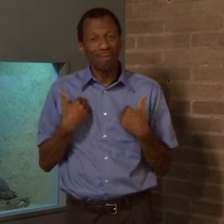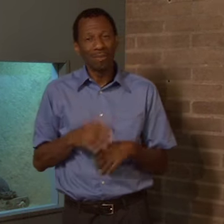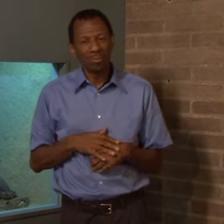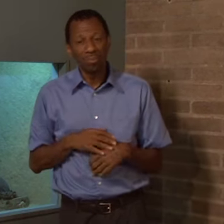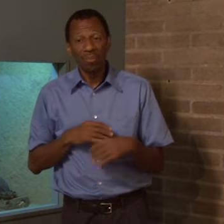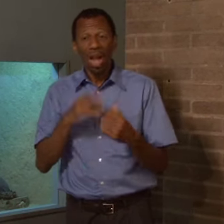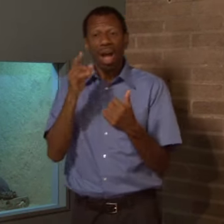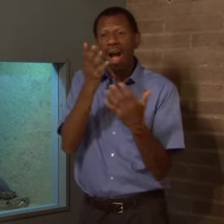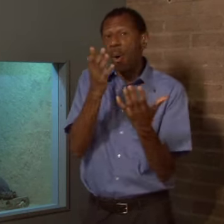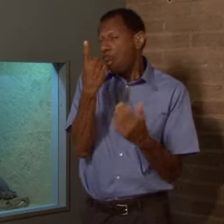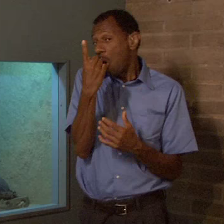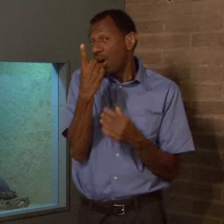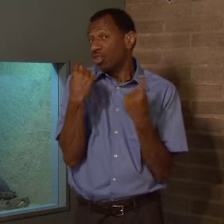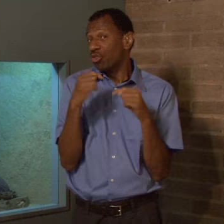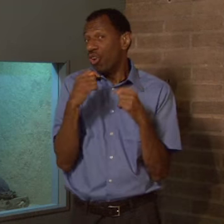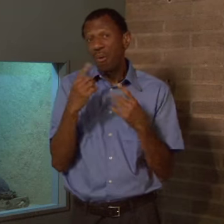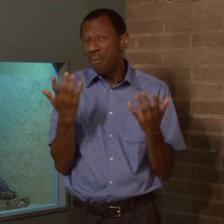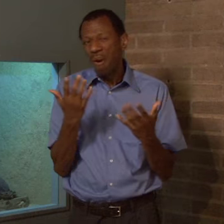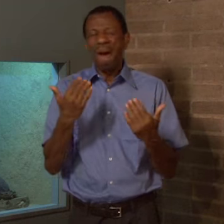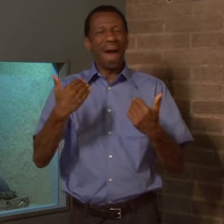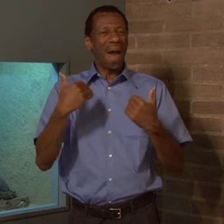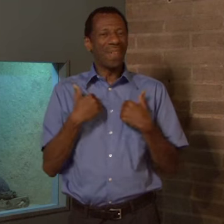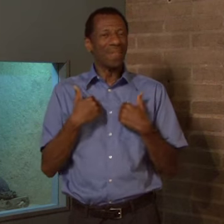with which children in ancient Egypt might have played.